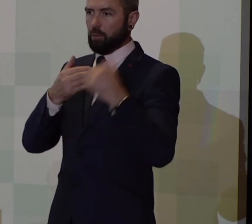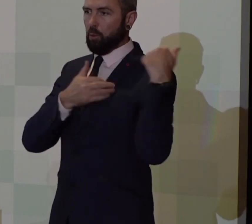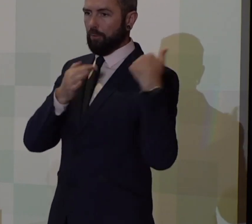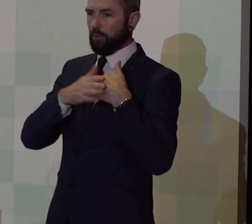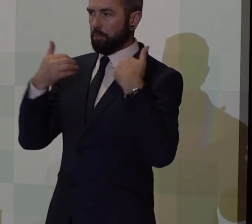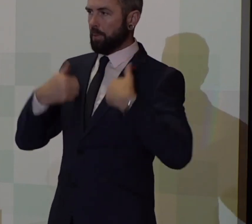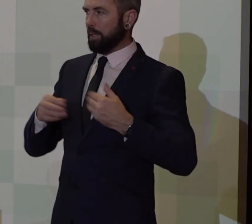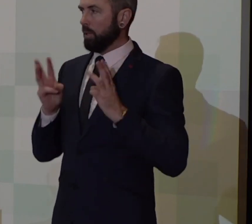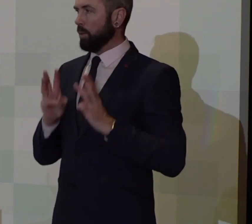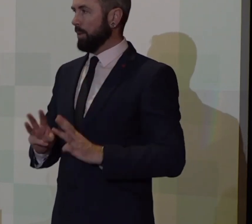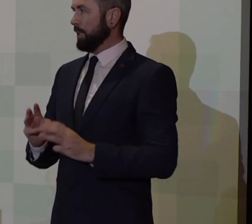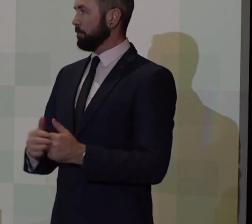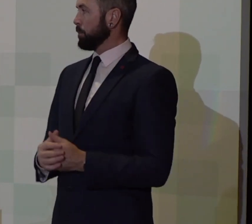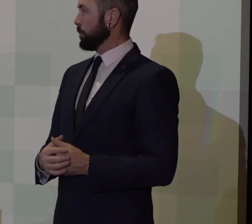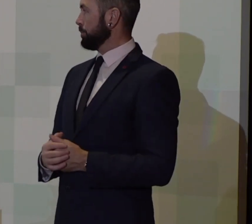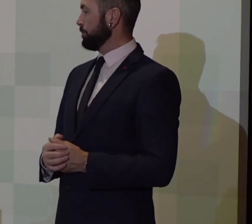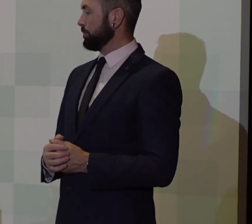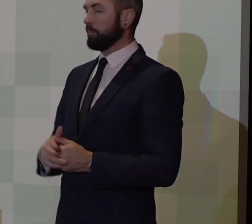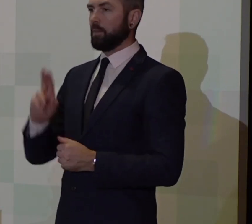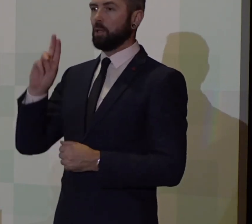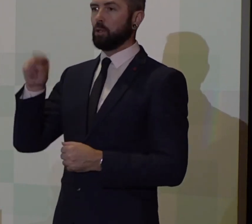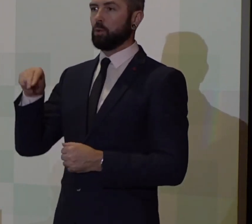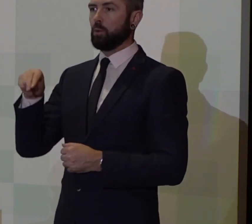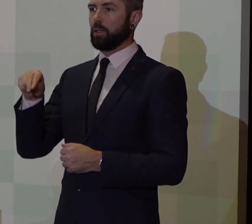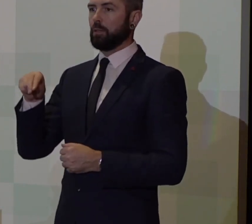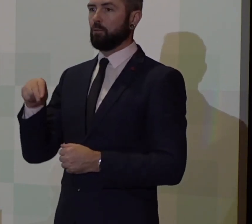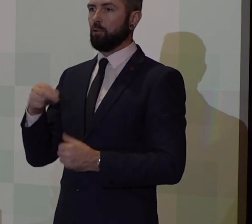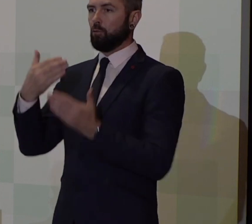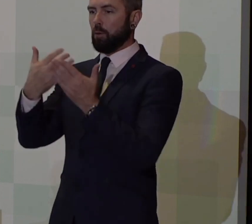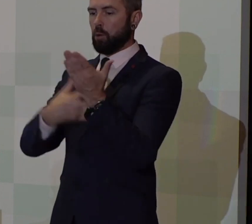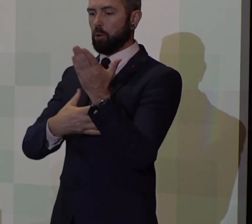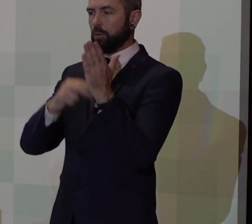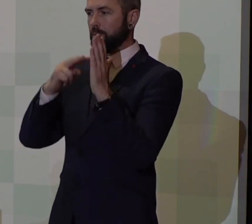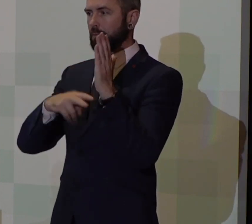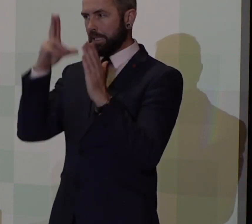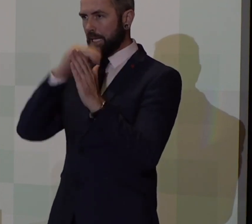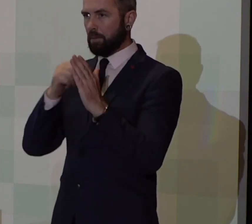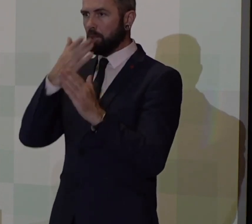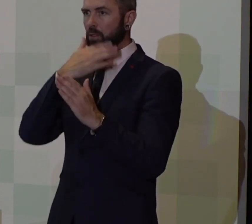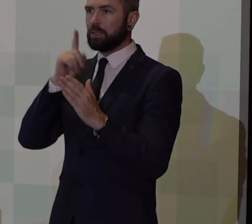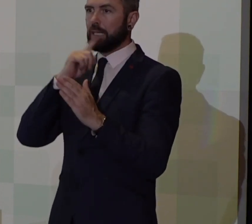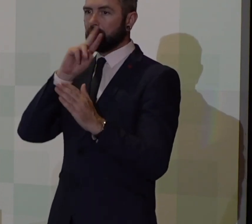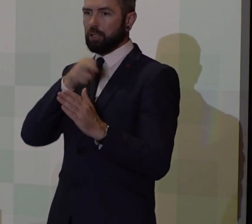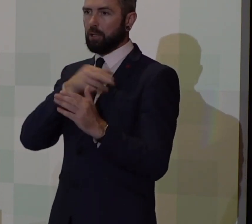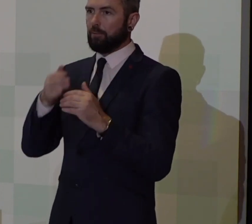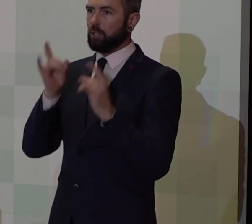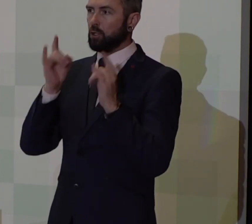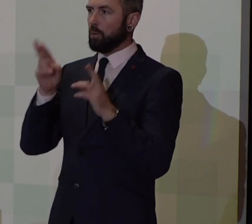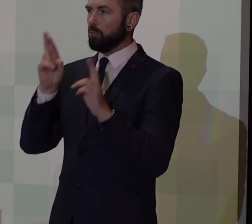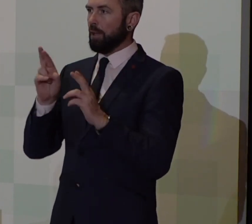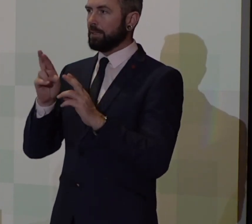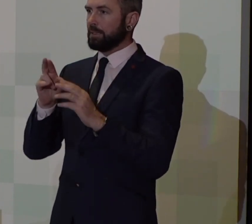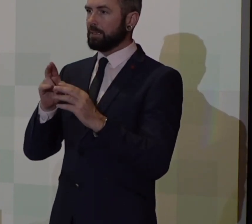and women. A UN report called Gender Stereotyping as Human Rights Violation, produced